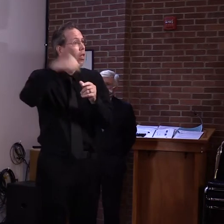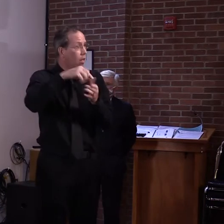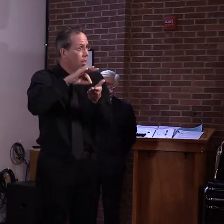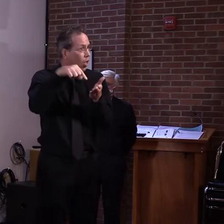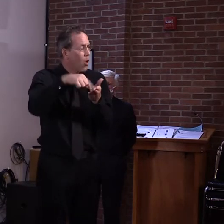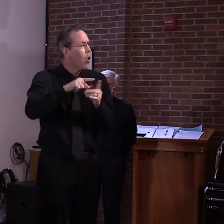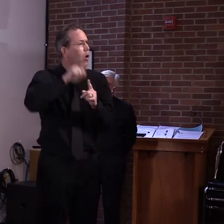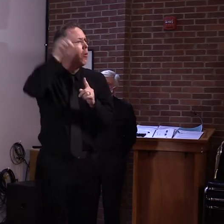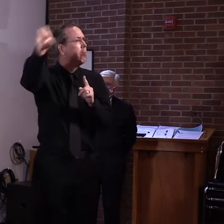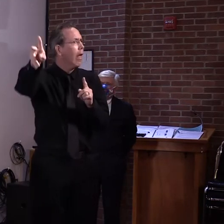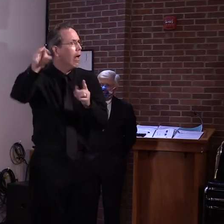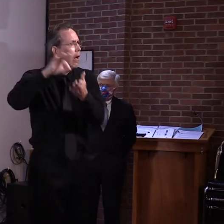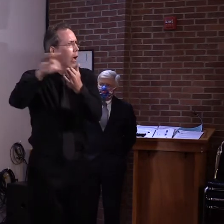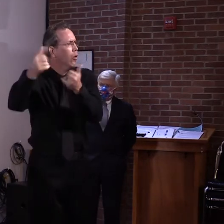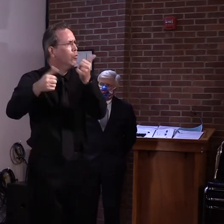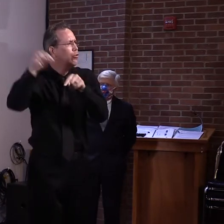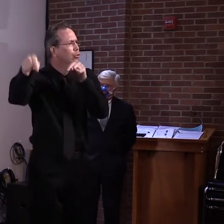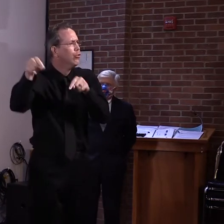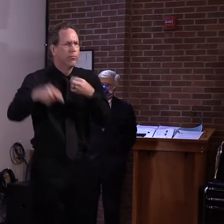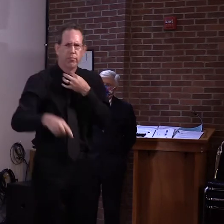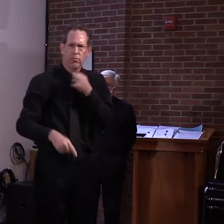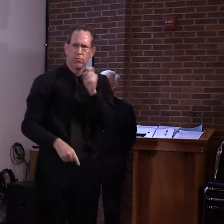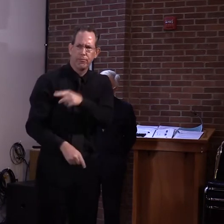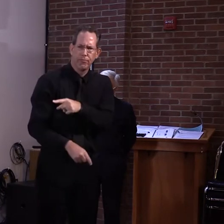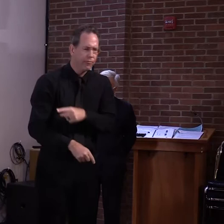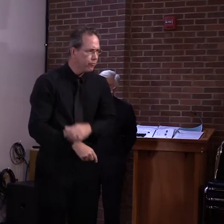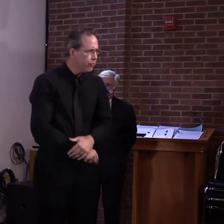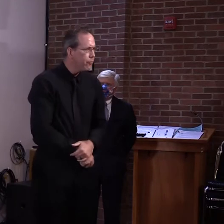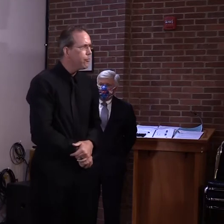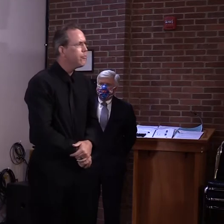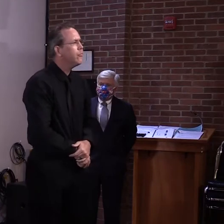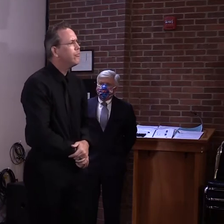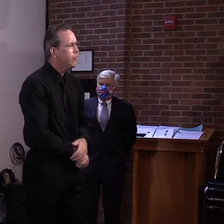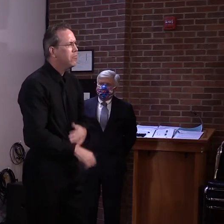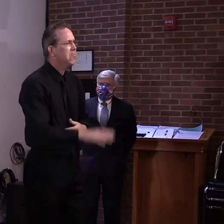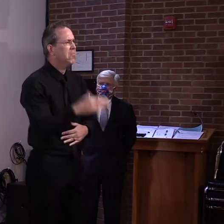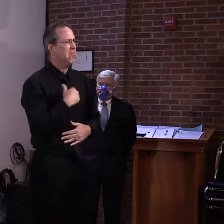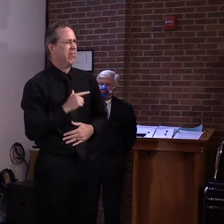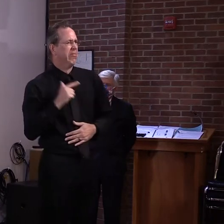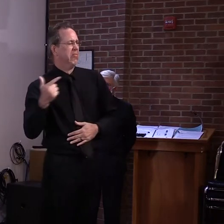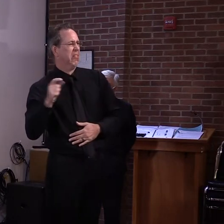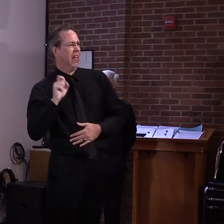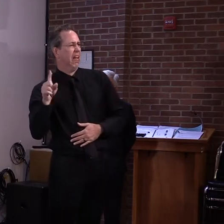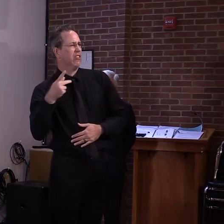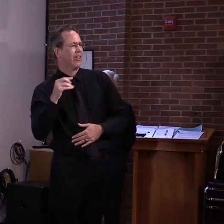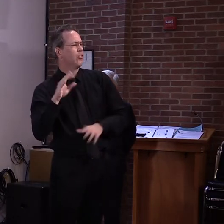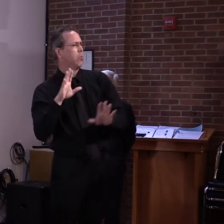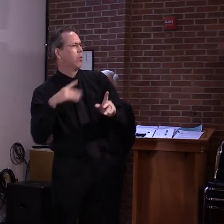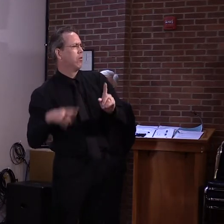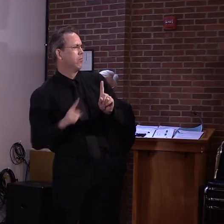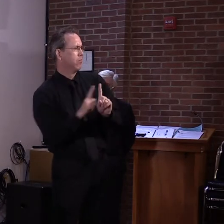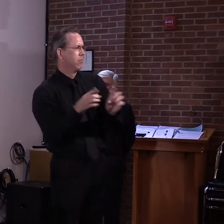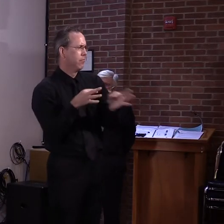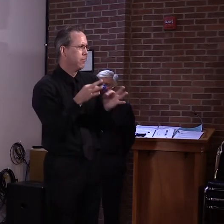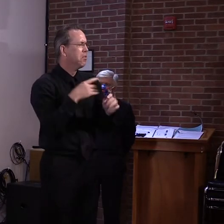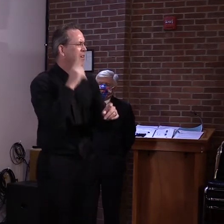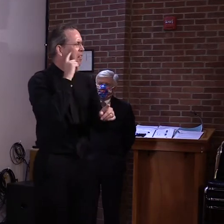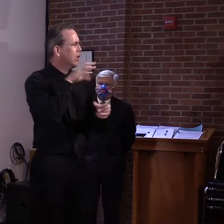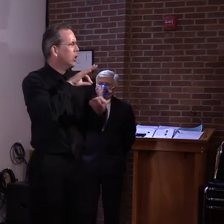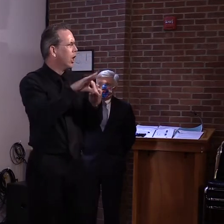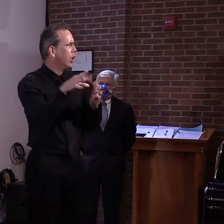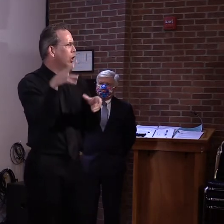had the test before they came into the state. And she's shaking her head. Yes, it's for those